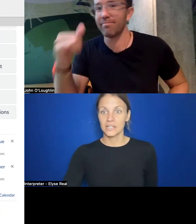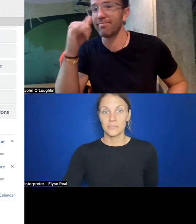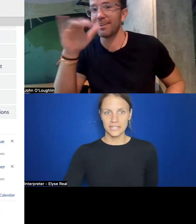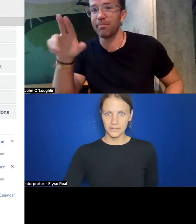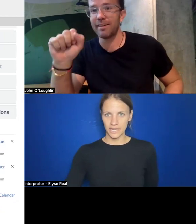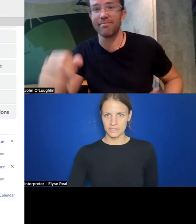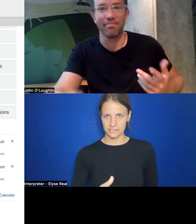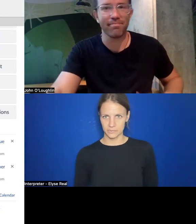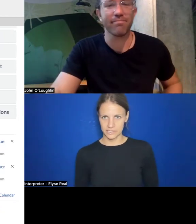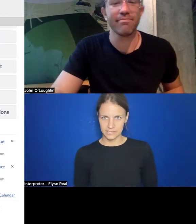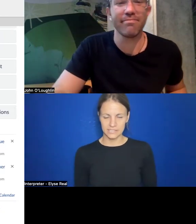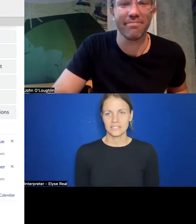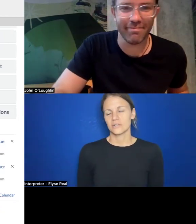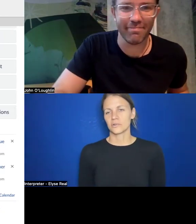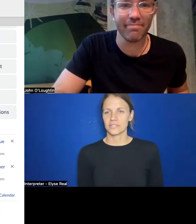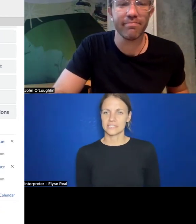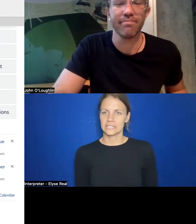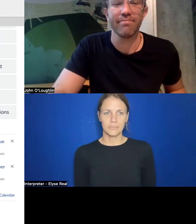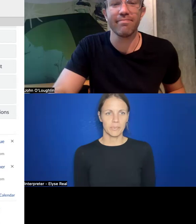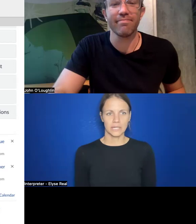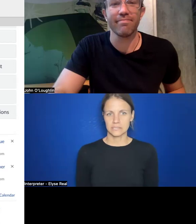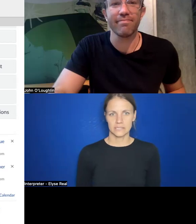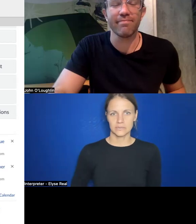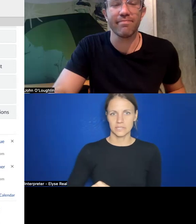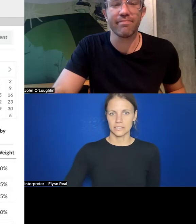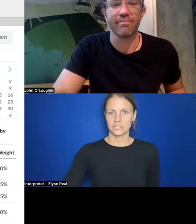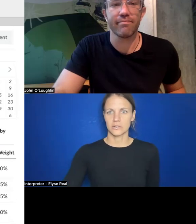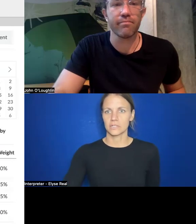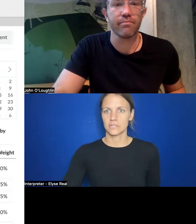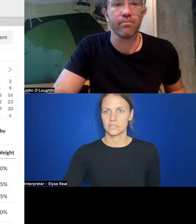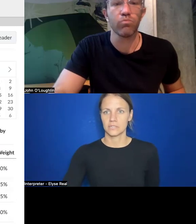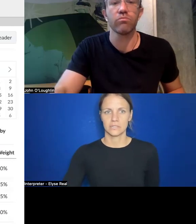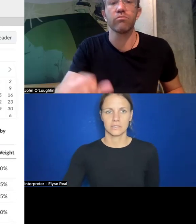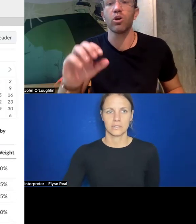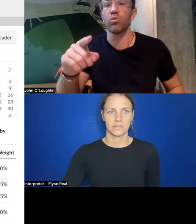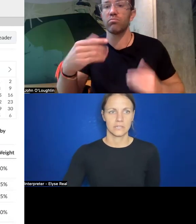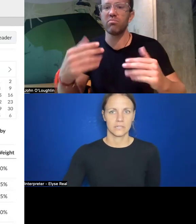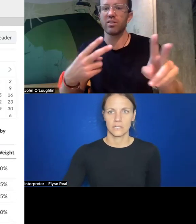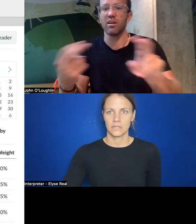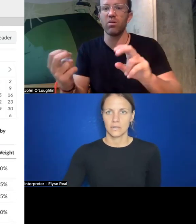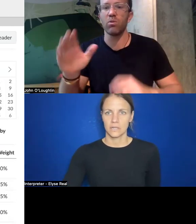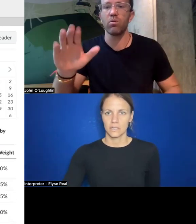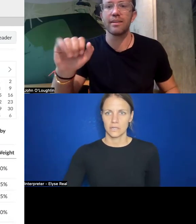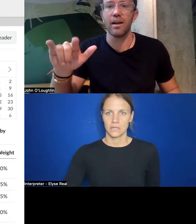bus. But here we have the syllabus or the silly bus, as we like to joke.